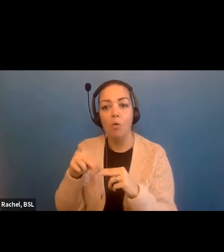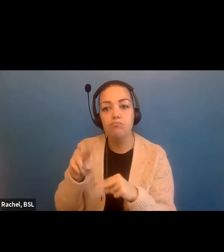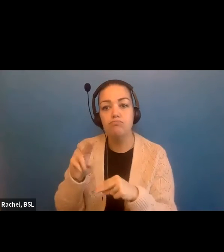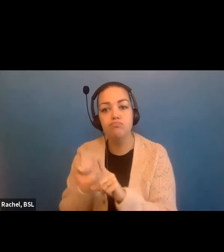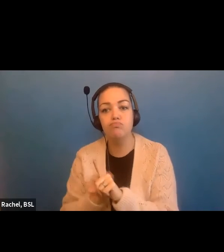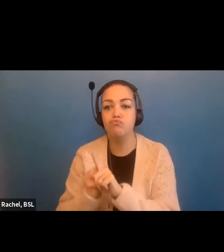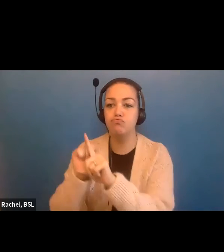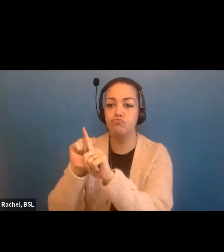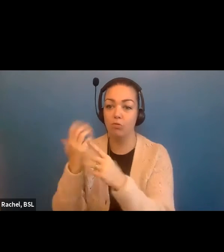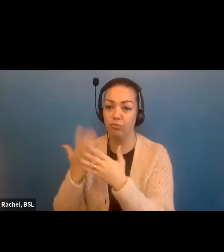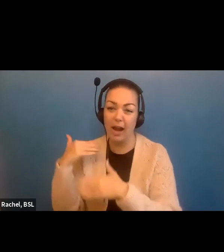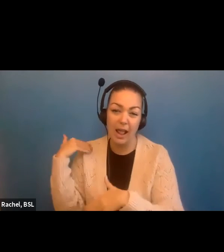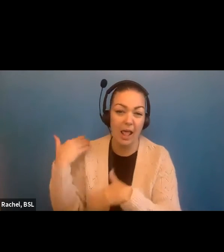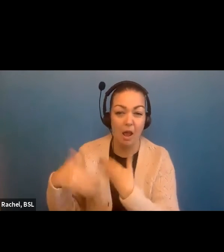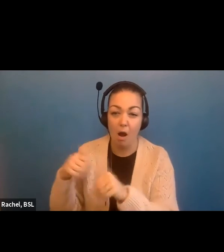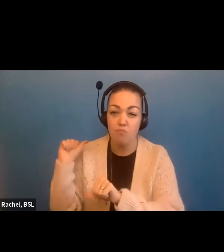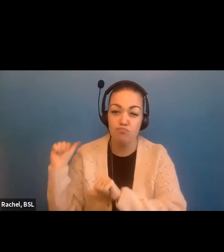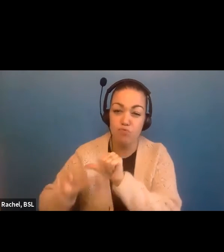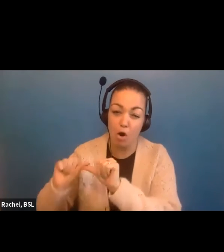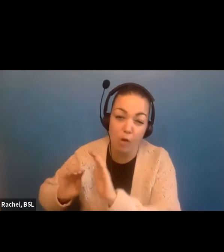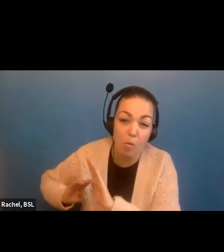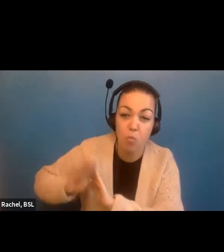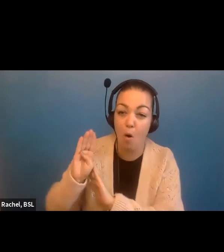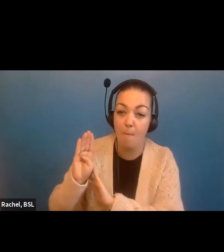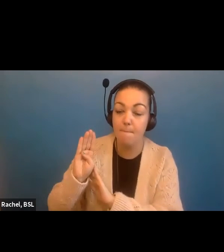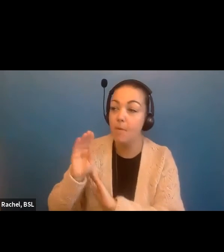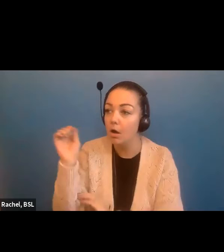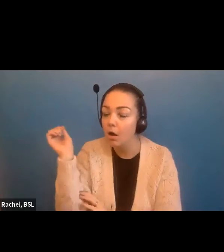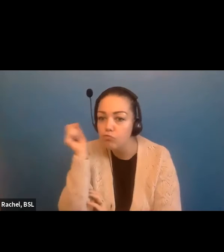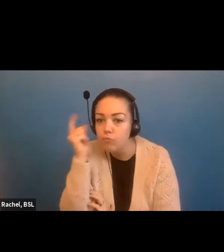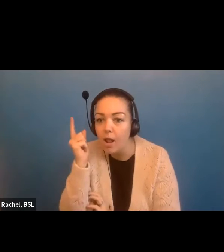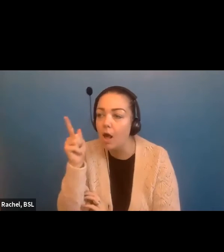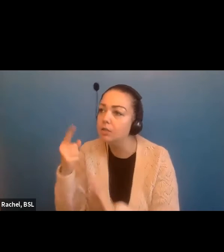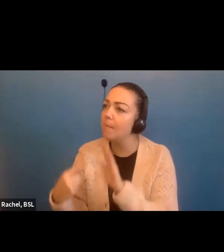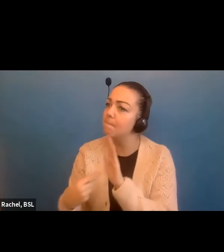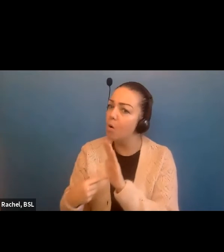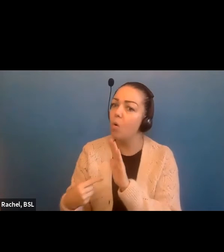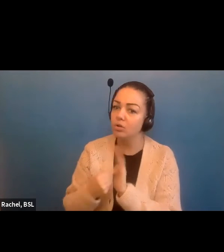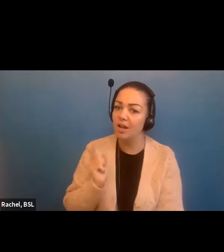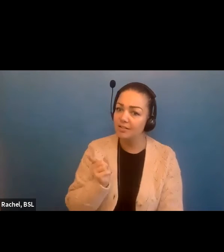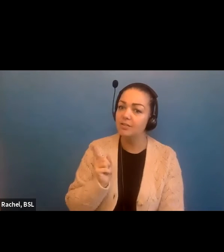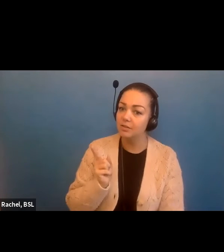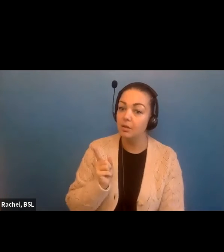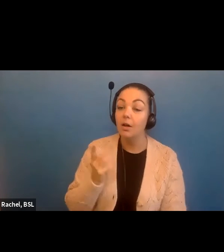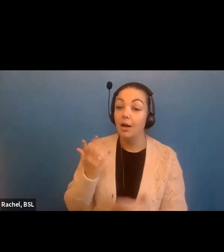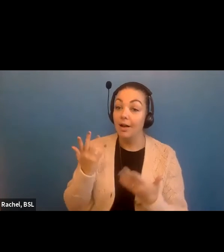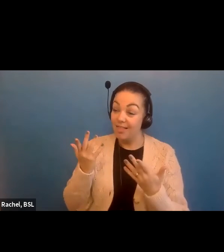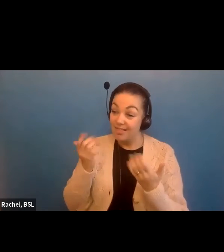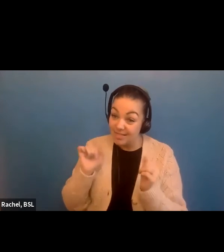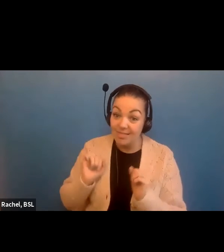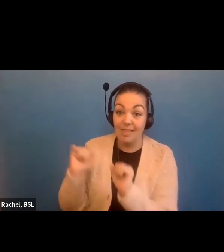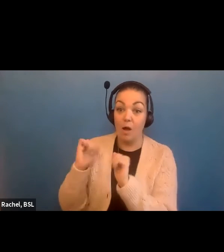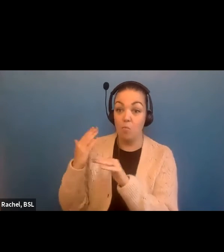real strides being made, and people are recognising further the importance of these areas, and that actually all of this work will really help build